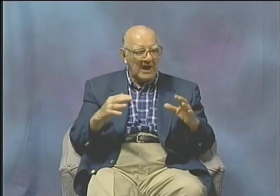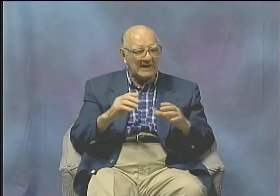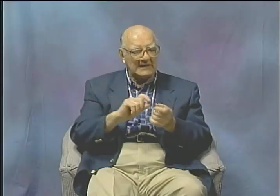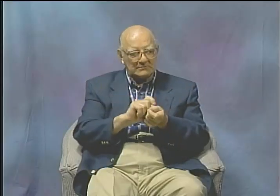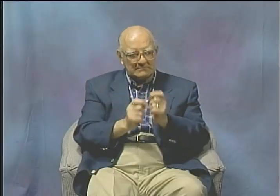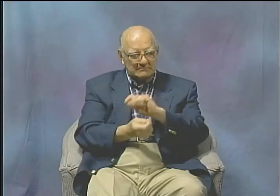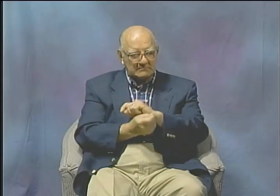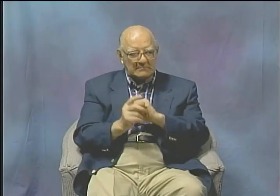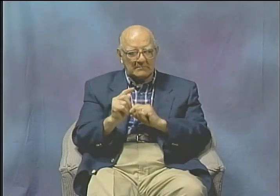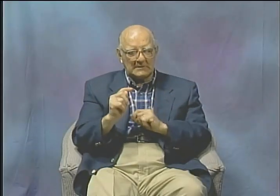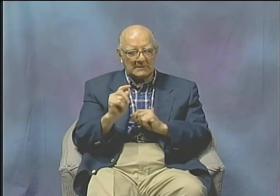already